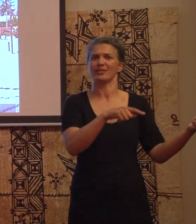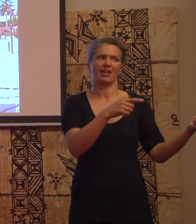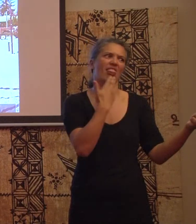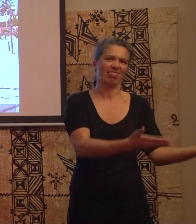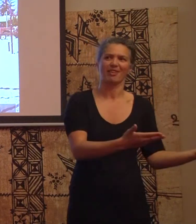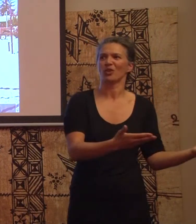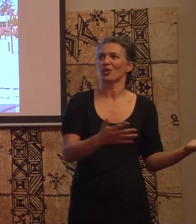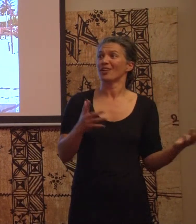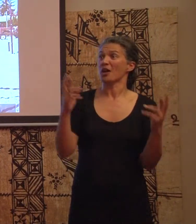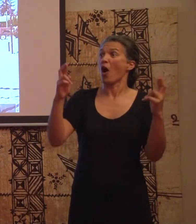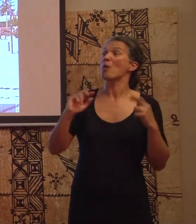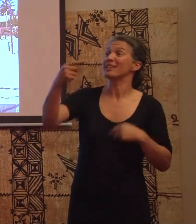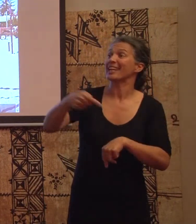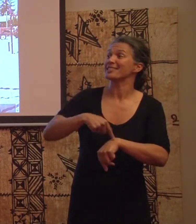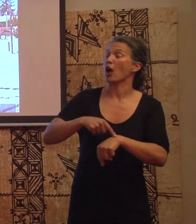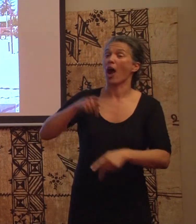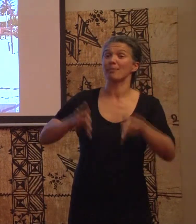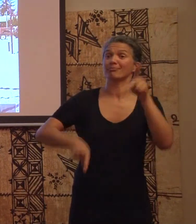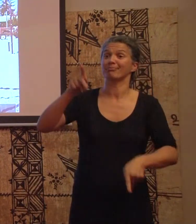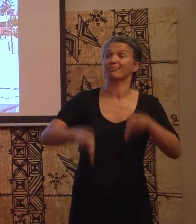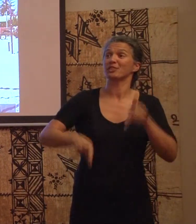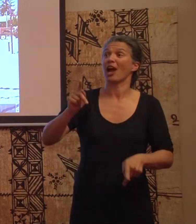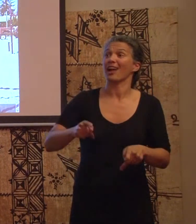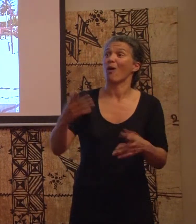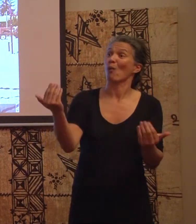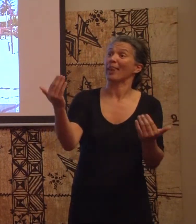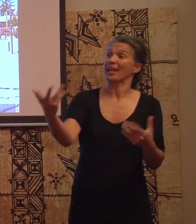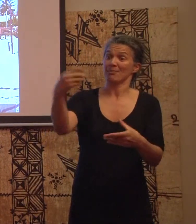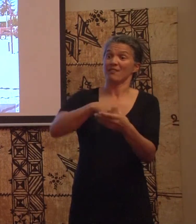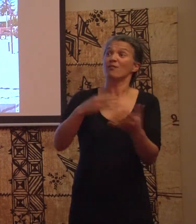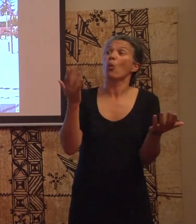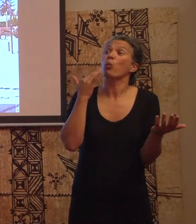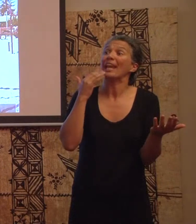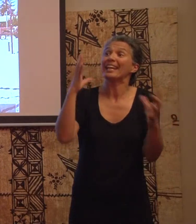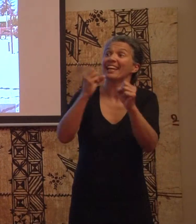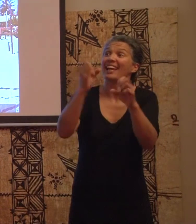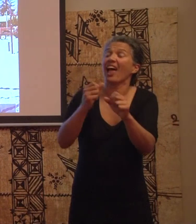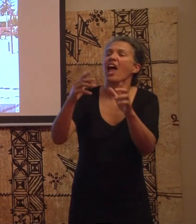hopefully we'll see you at the next PK, which will be probably mid-July. Thank you.